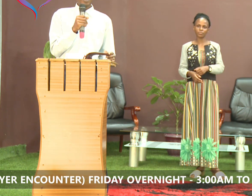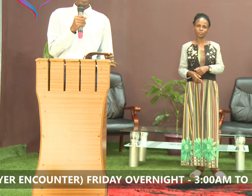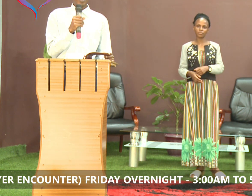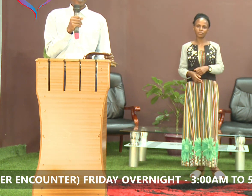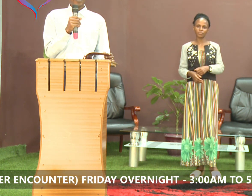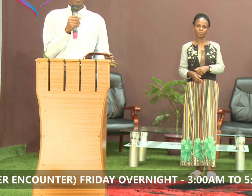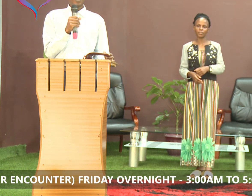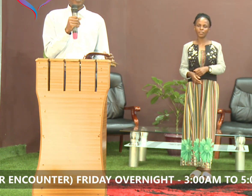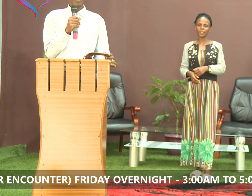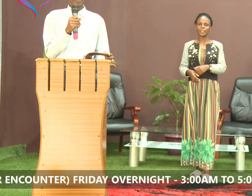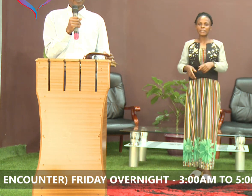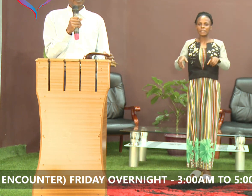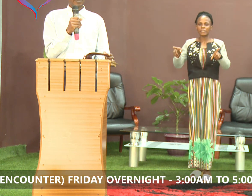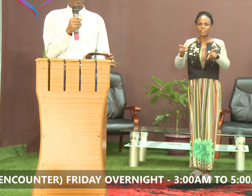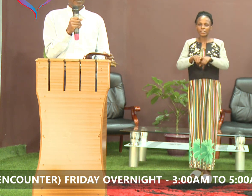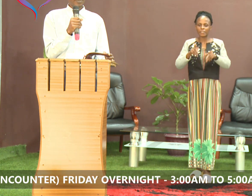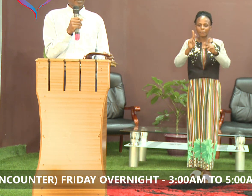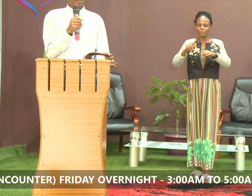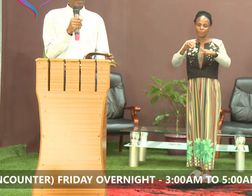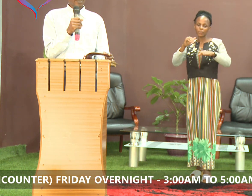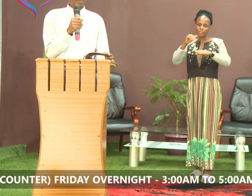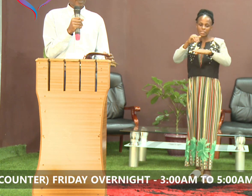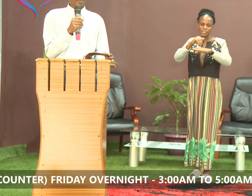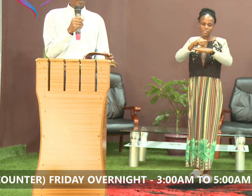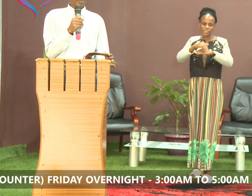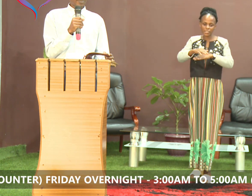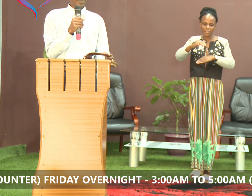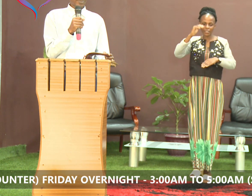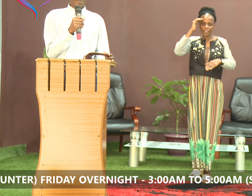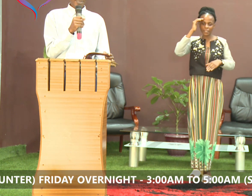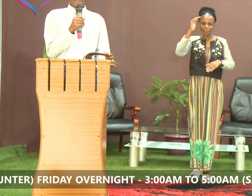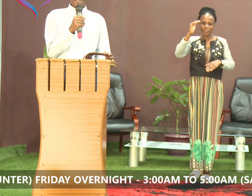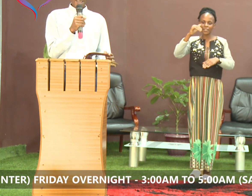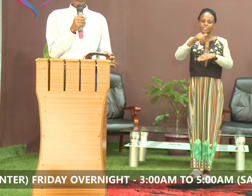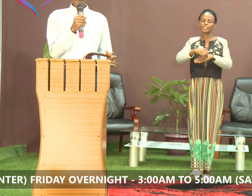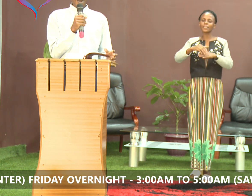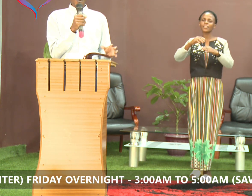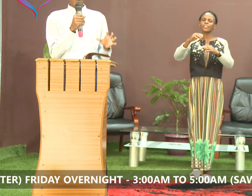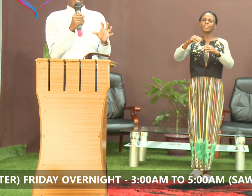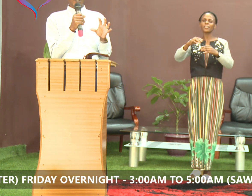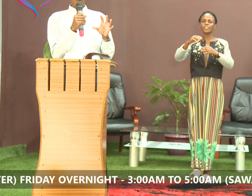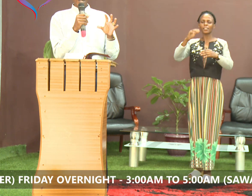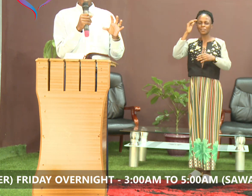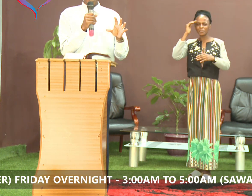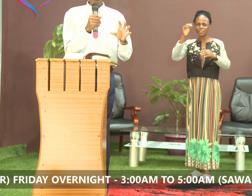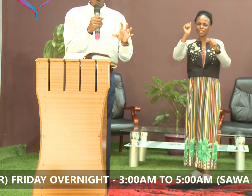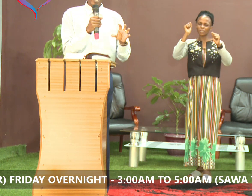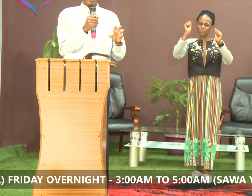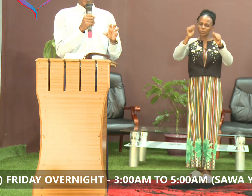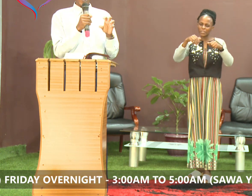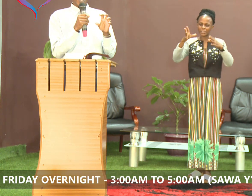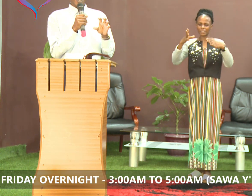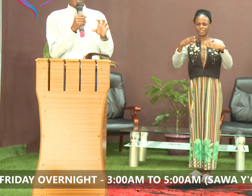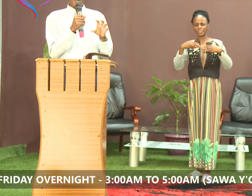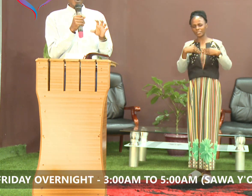the message could send the kind of message that can be appreciated. Nabo abaweereza obubaka singa